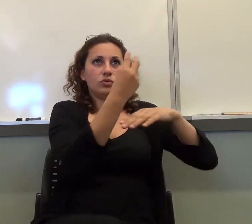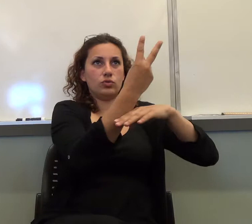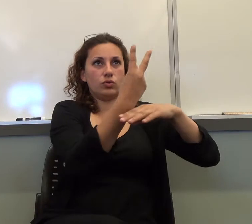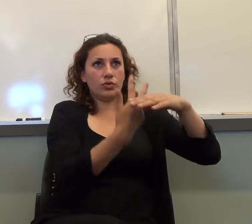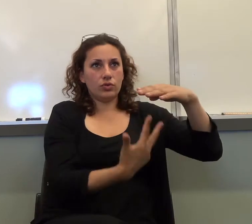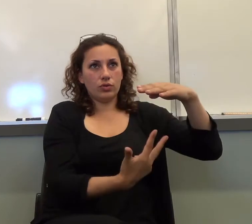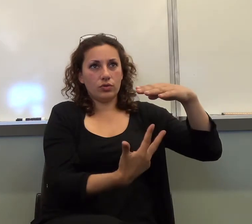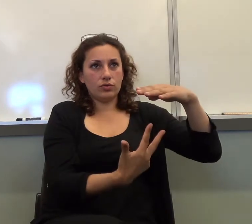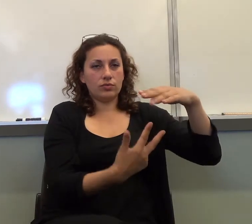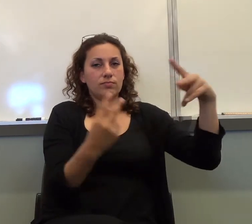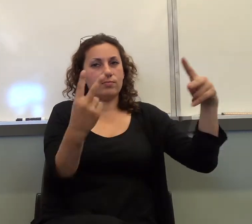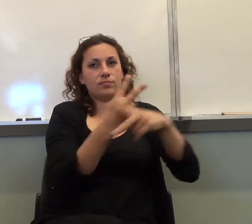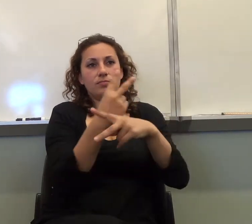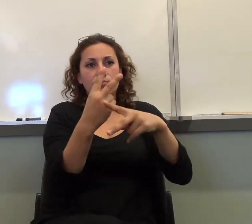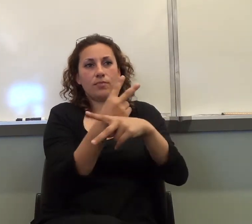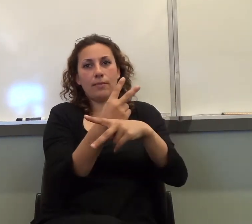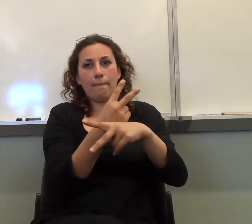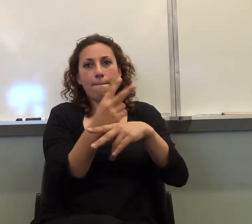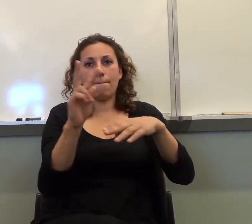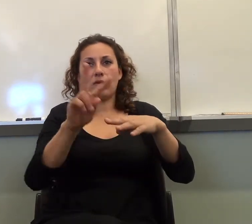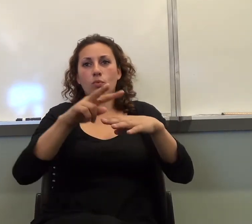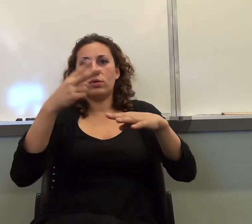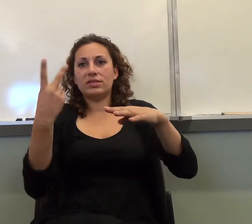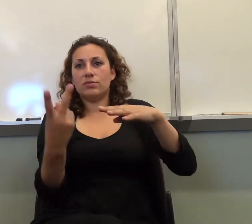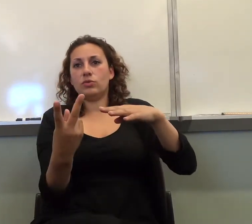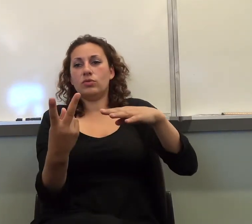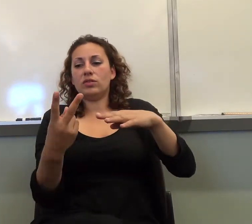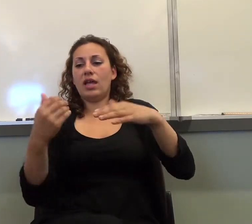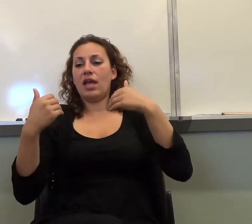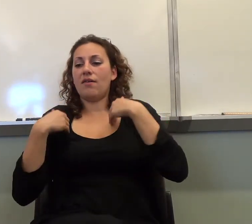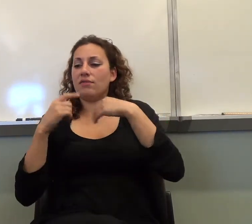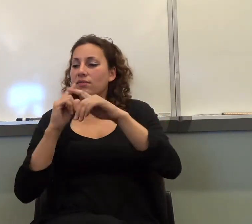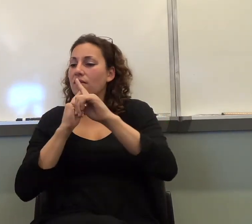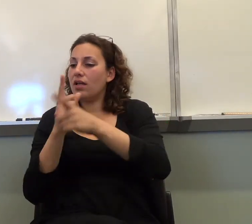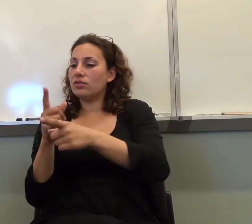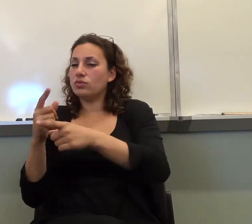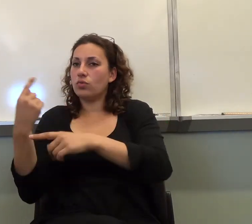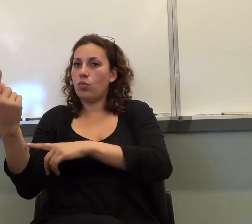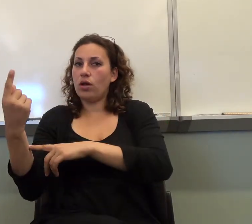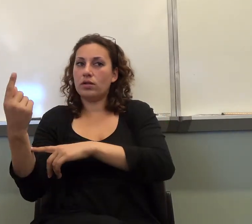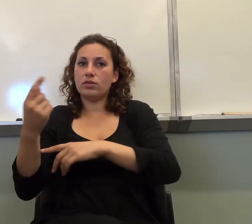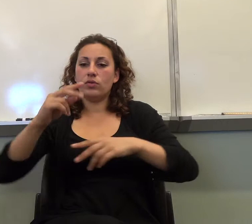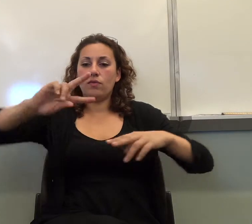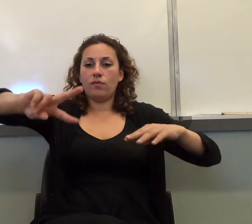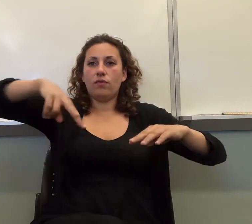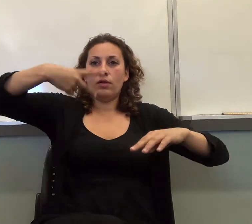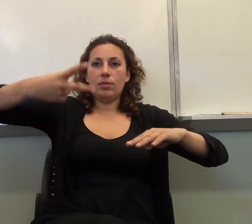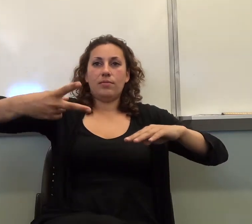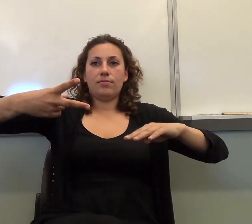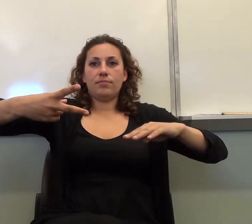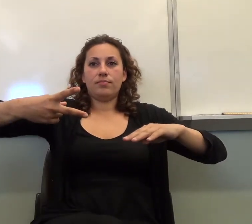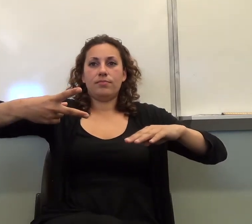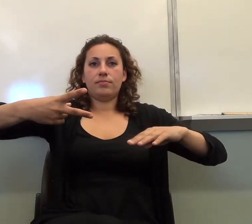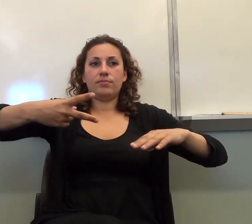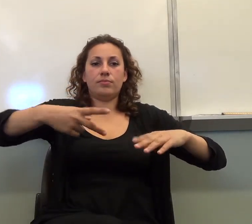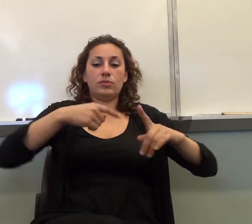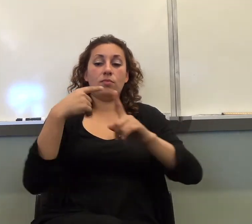want to multiply it by its reciprocal to get 1. You simply flip the fraction over, and this one happens to be positive, so this is going to be